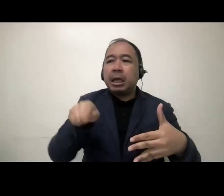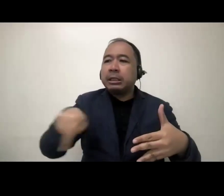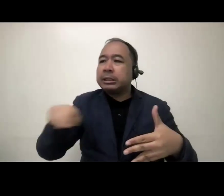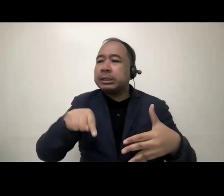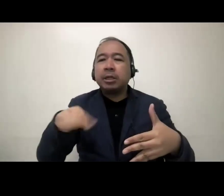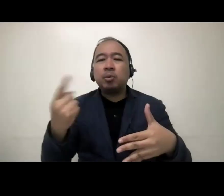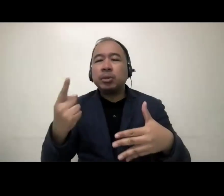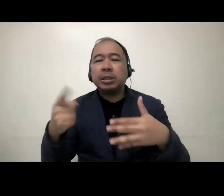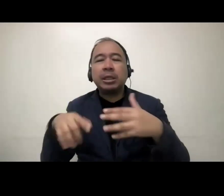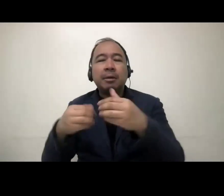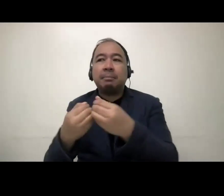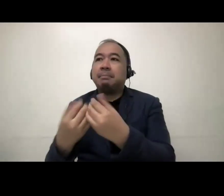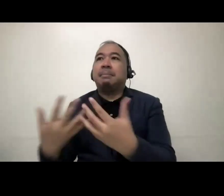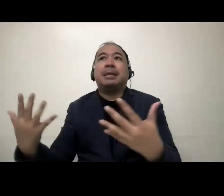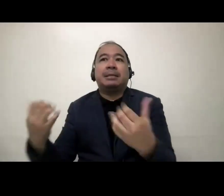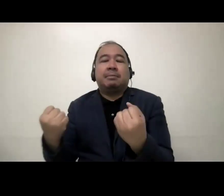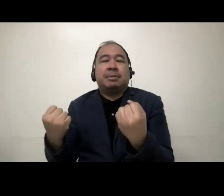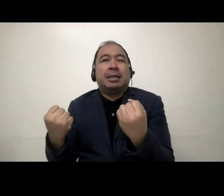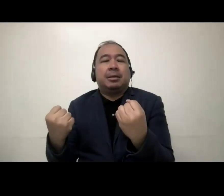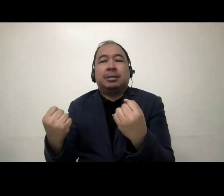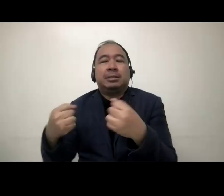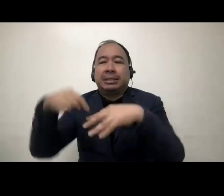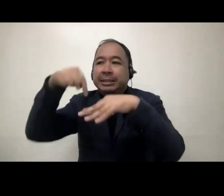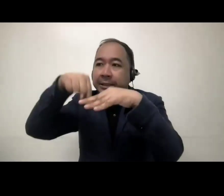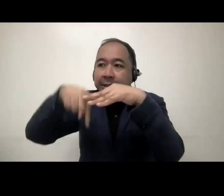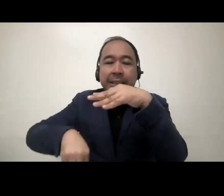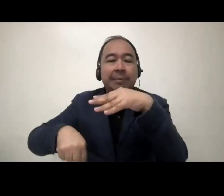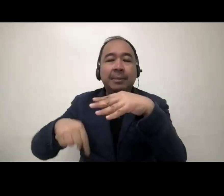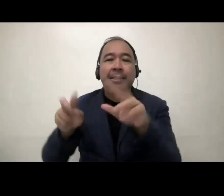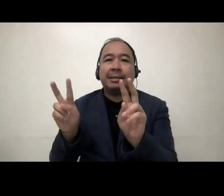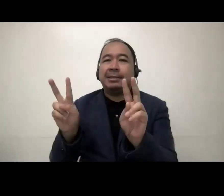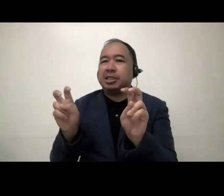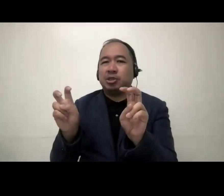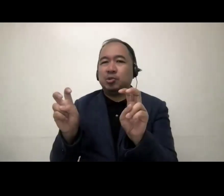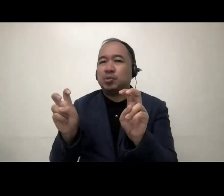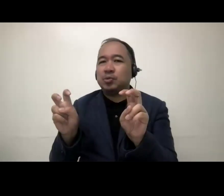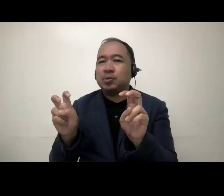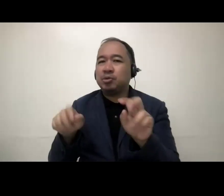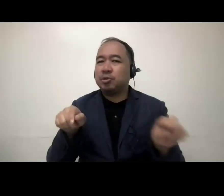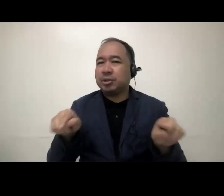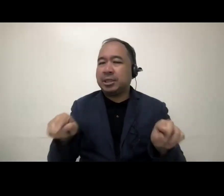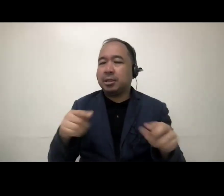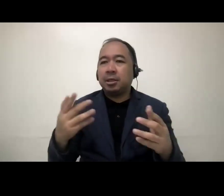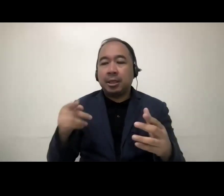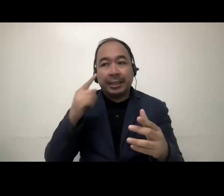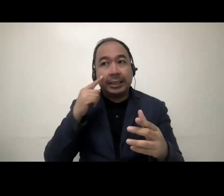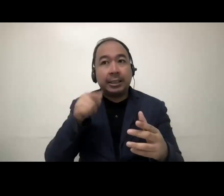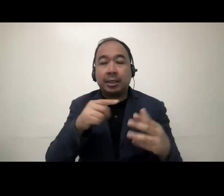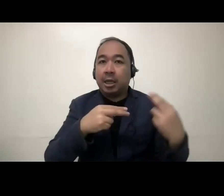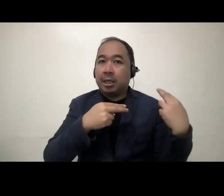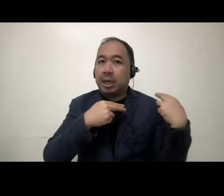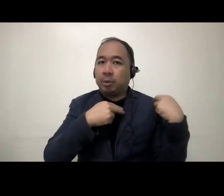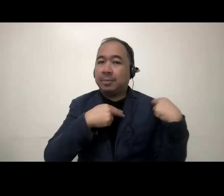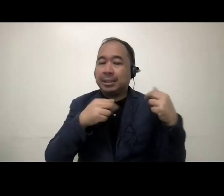are systemic issues that need to be considered. There's quite often a very good place for the accountability mechanism to be involved